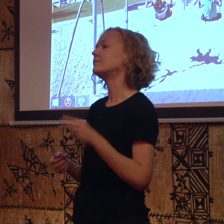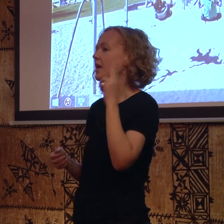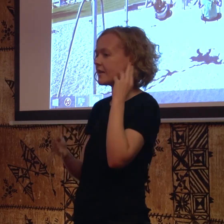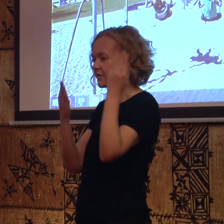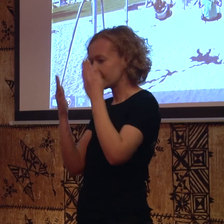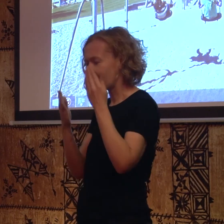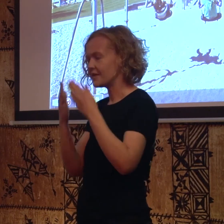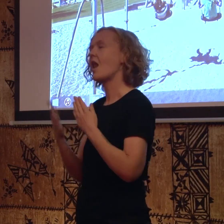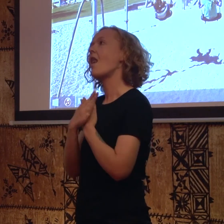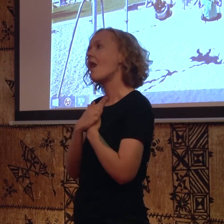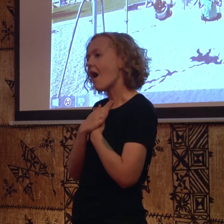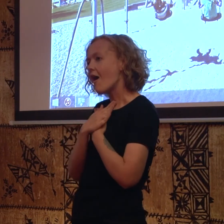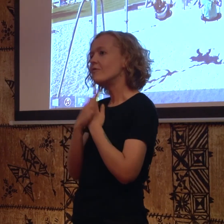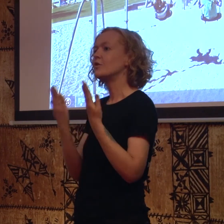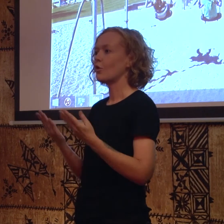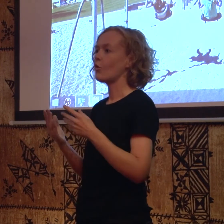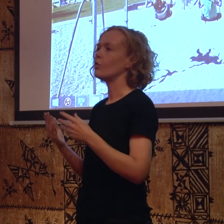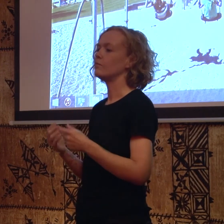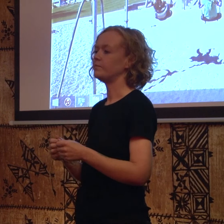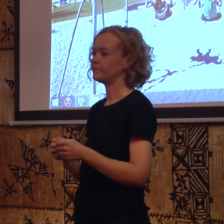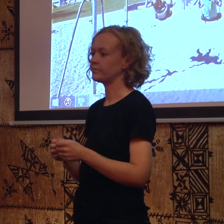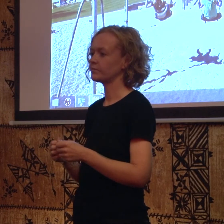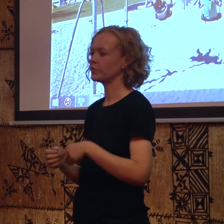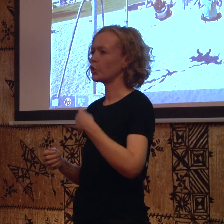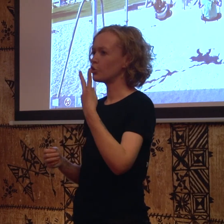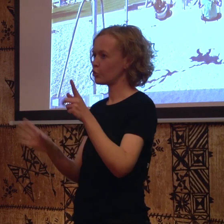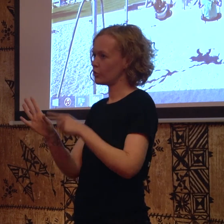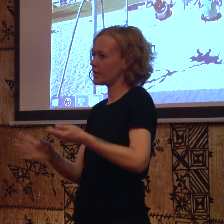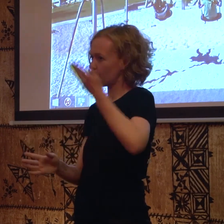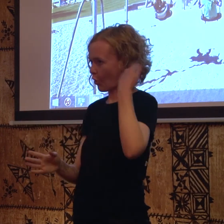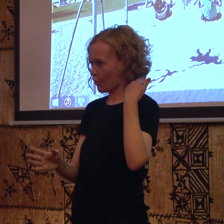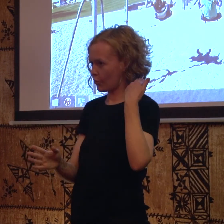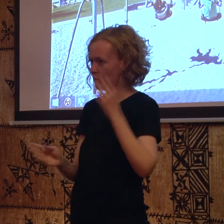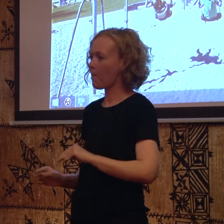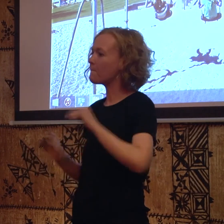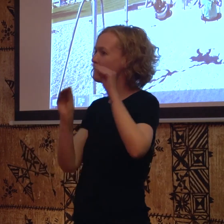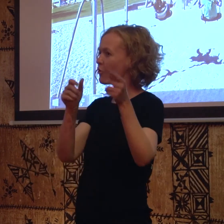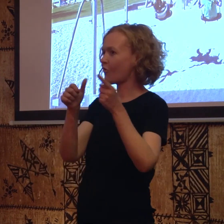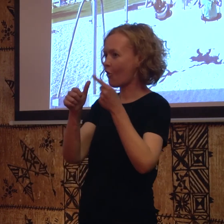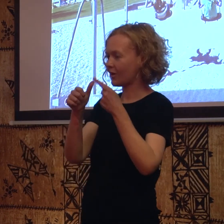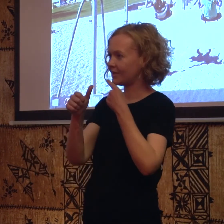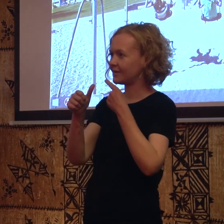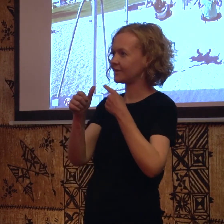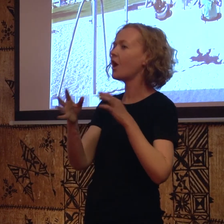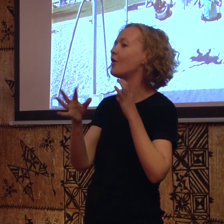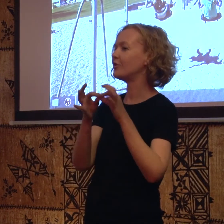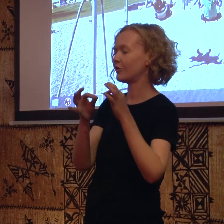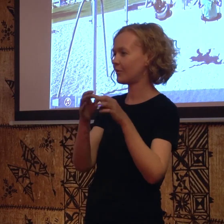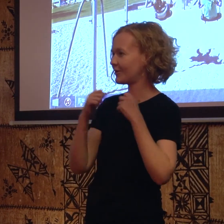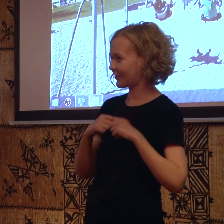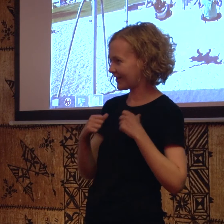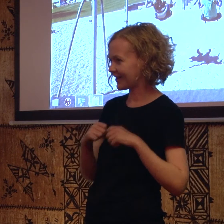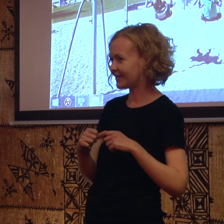Victoria University. And I did deaf studies and I loved it. And so 2 years ago, I decided to